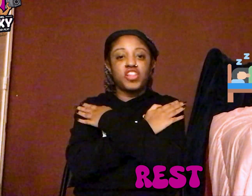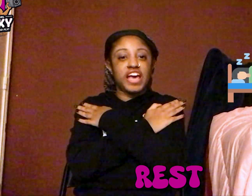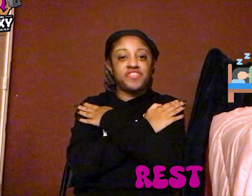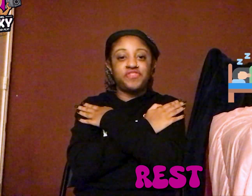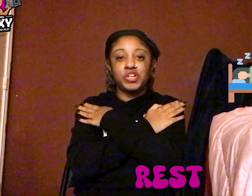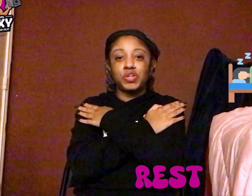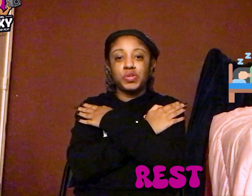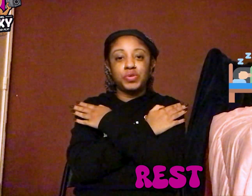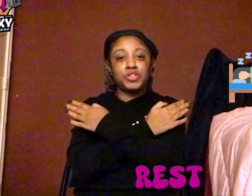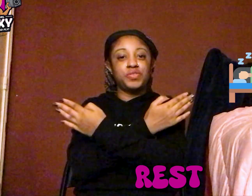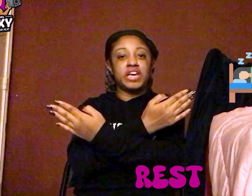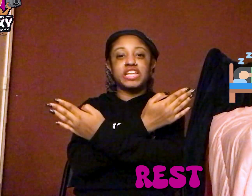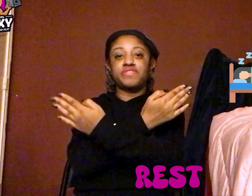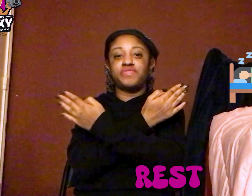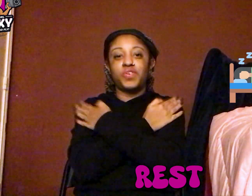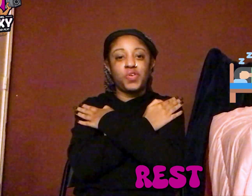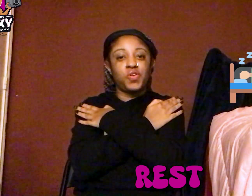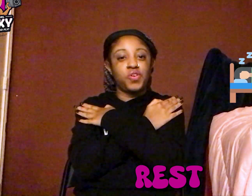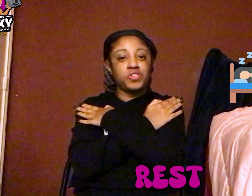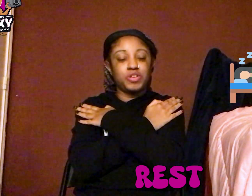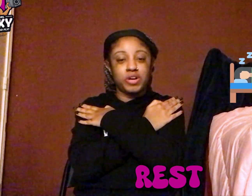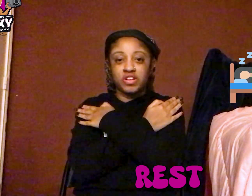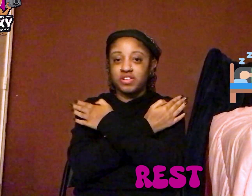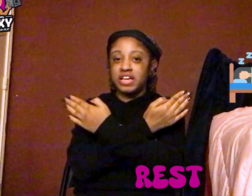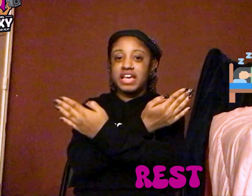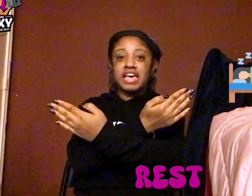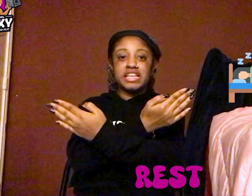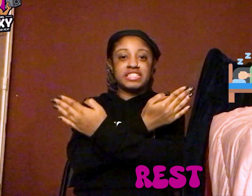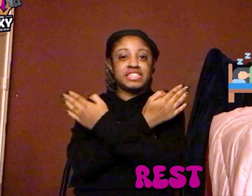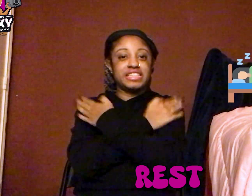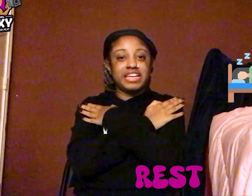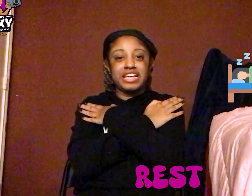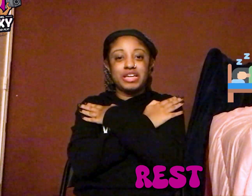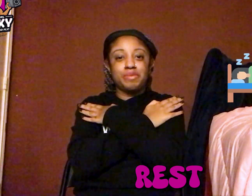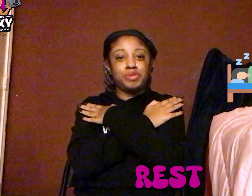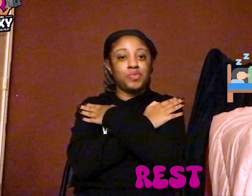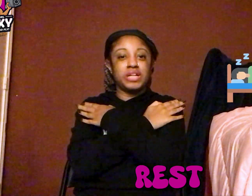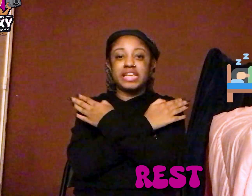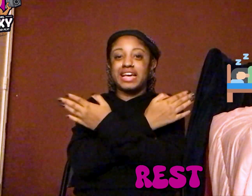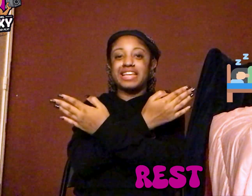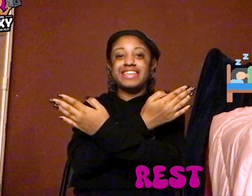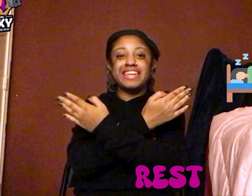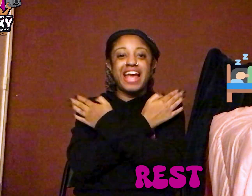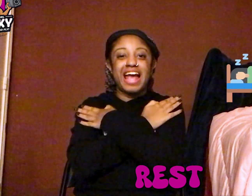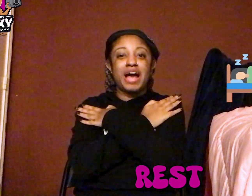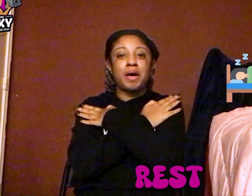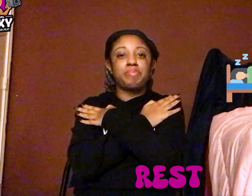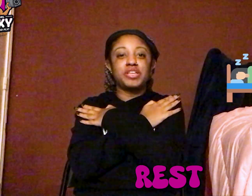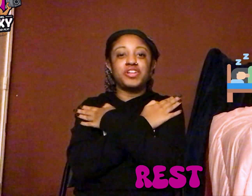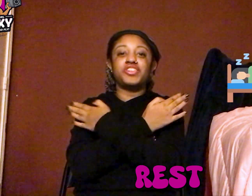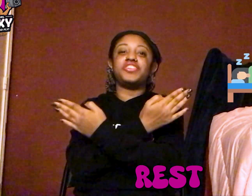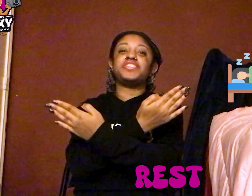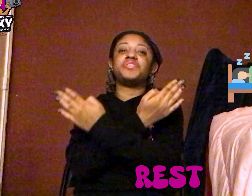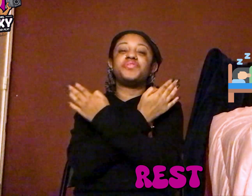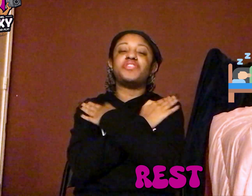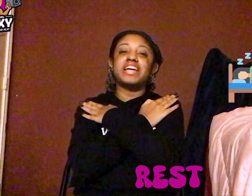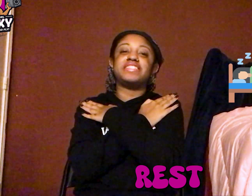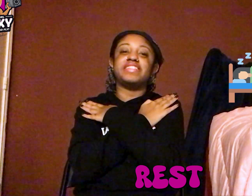that food, you getting full, you want to go to sleep, you want to take a nap, you're just